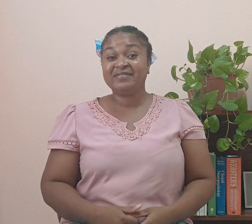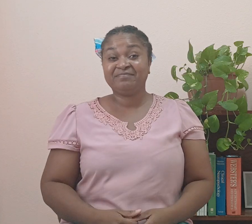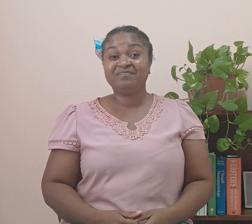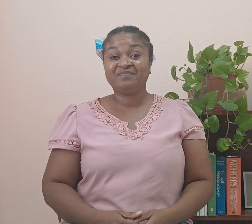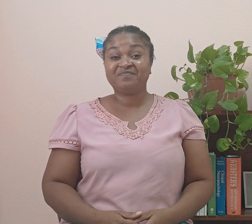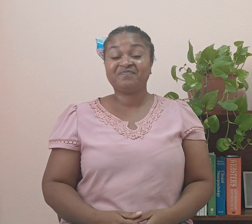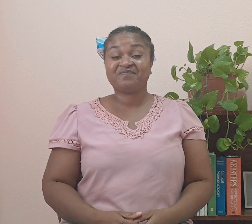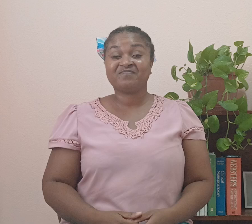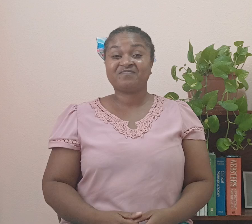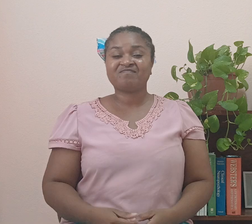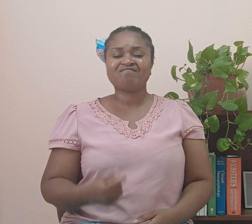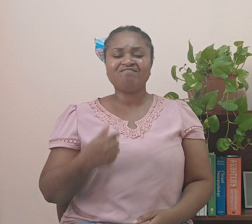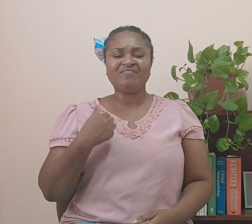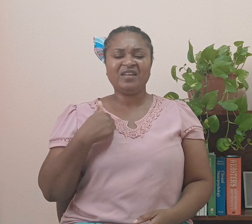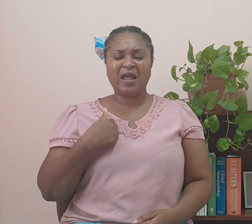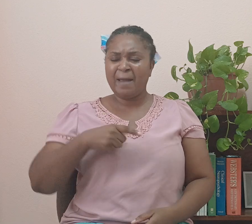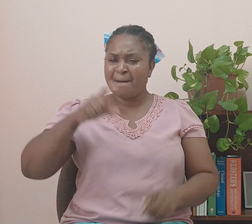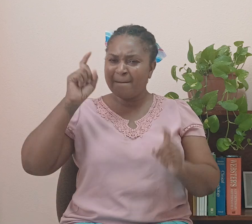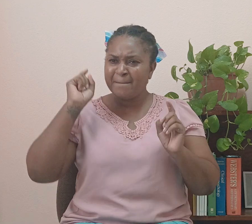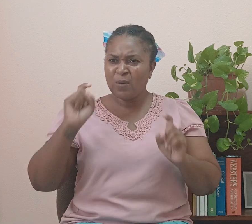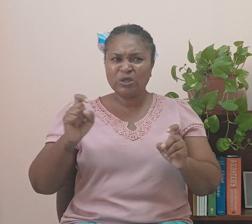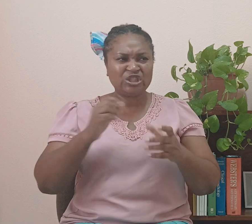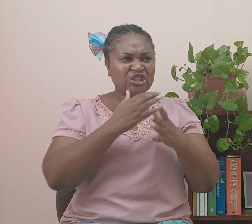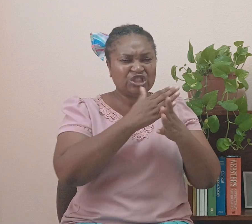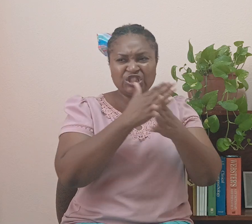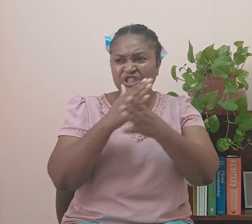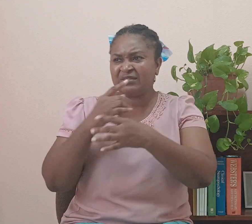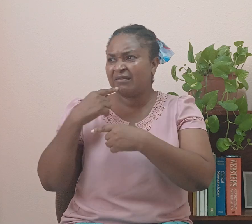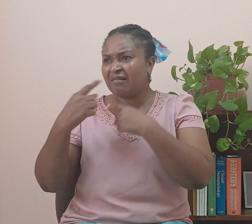I must tell other people about Jesus.